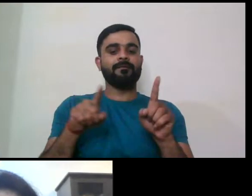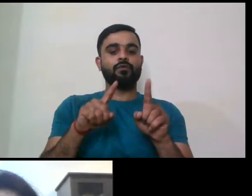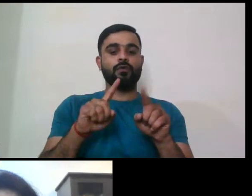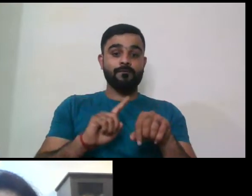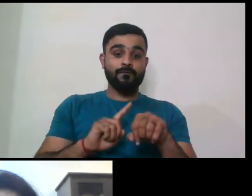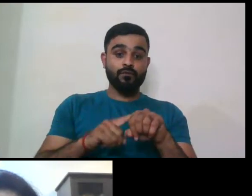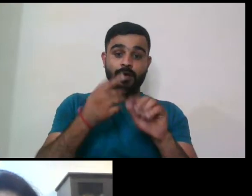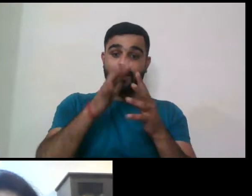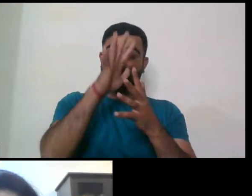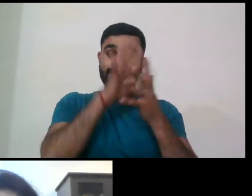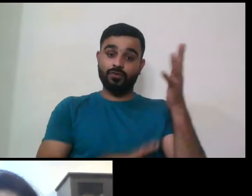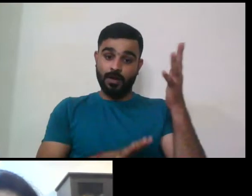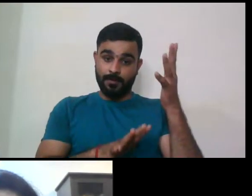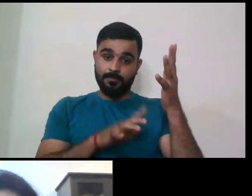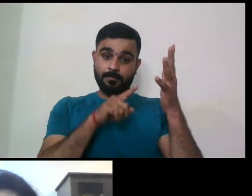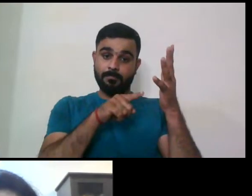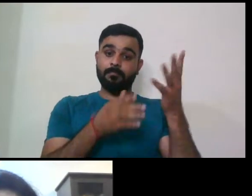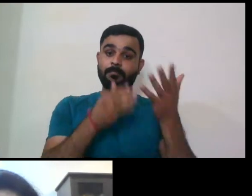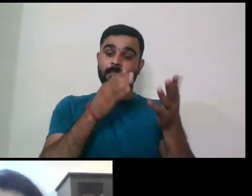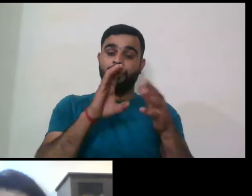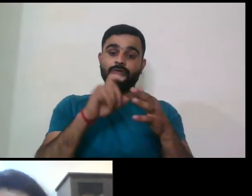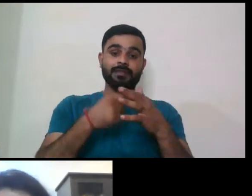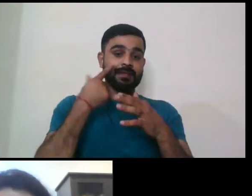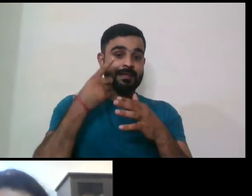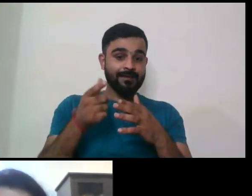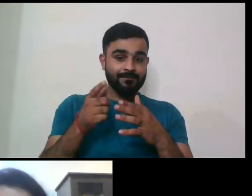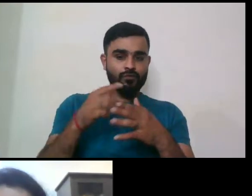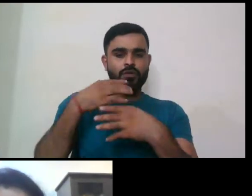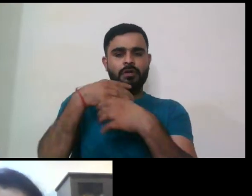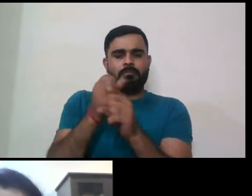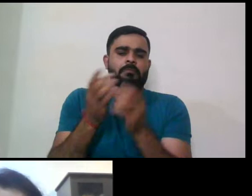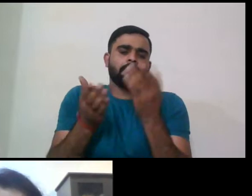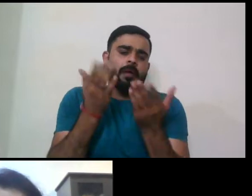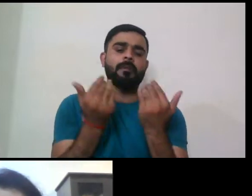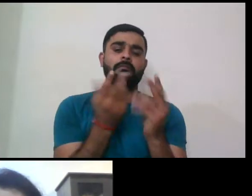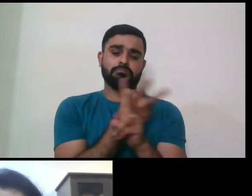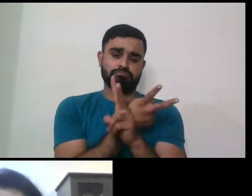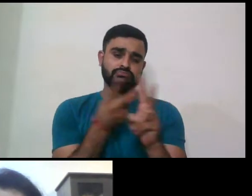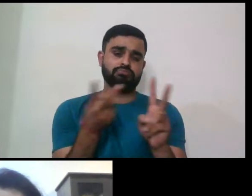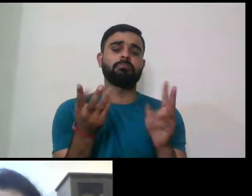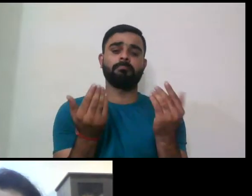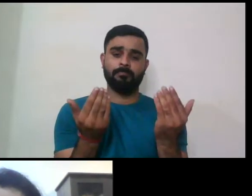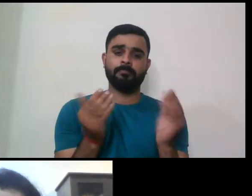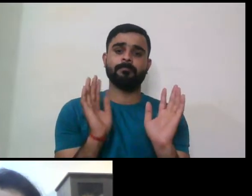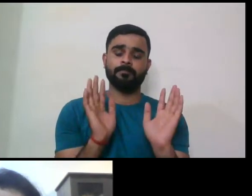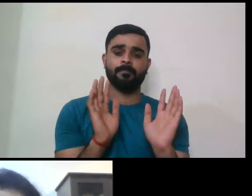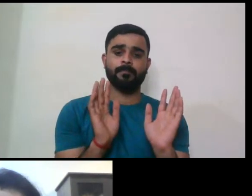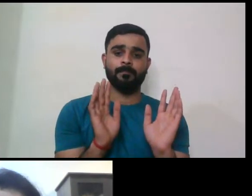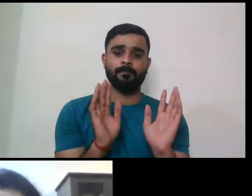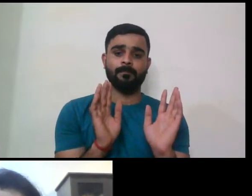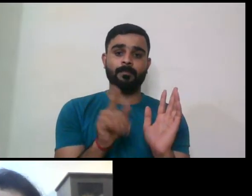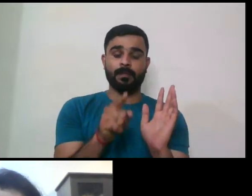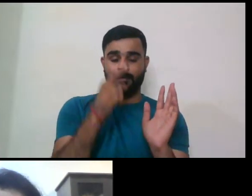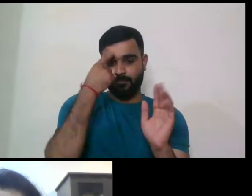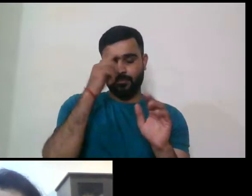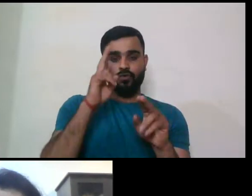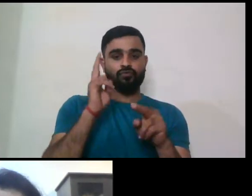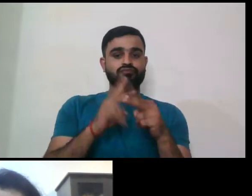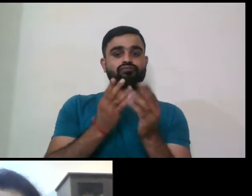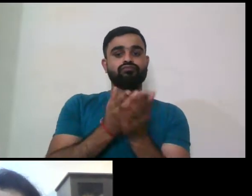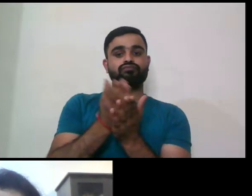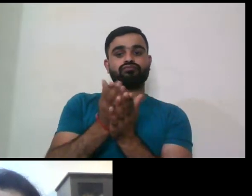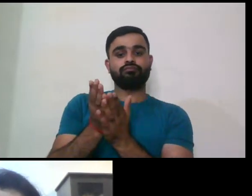first draft of it may be AI generated. Maybe there are possibilities there, but I would be very skeptical at